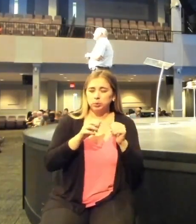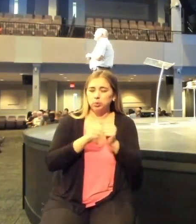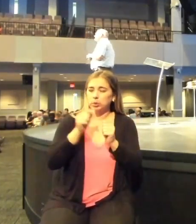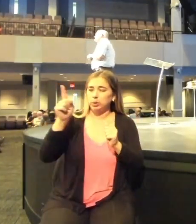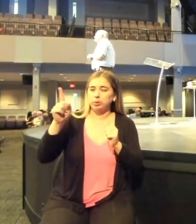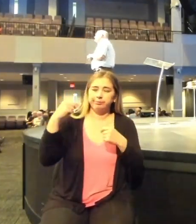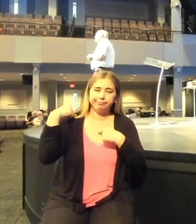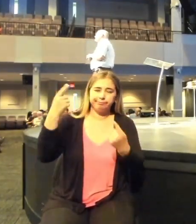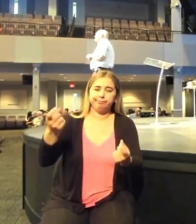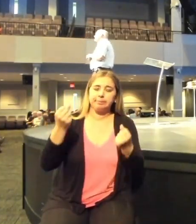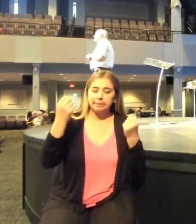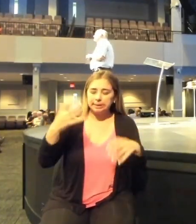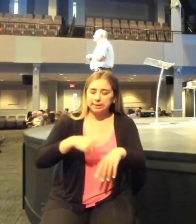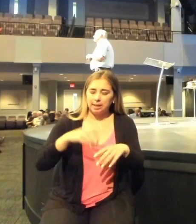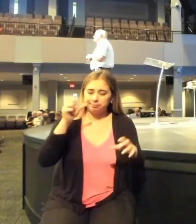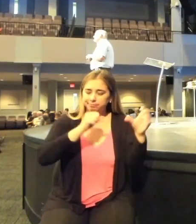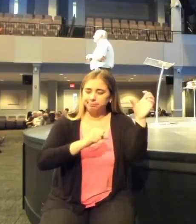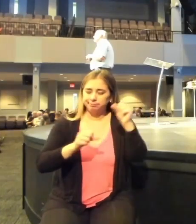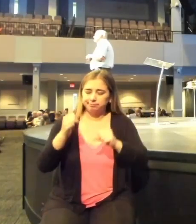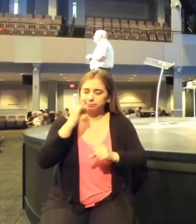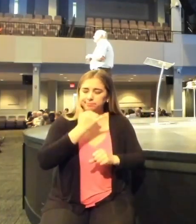times.